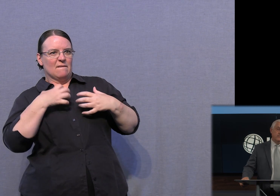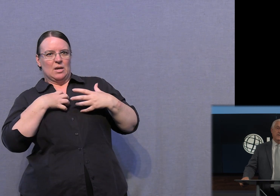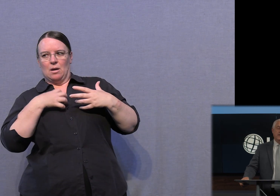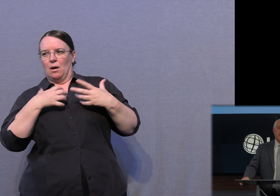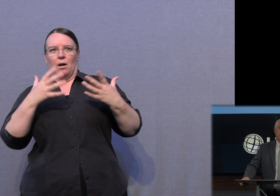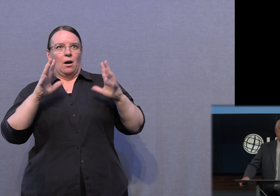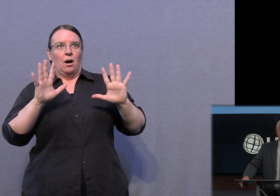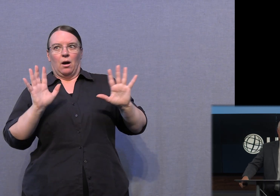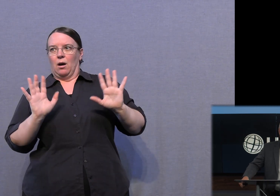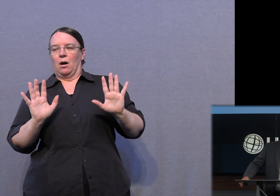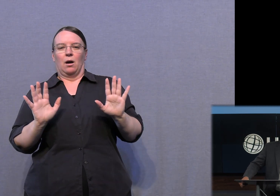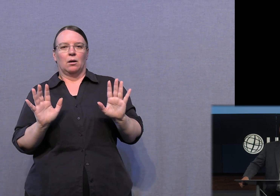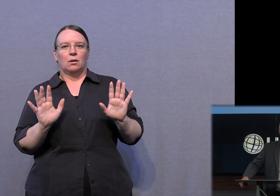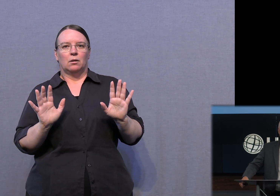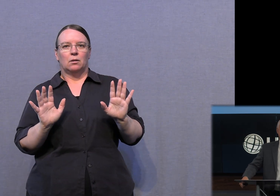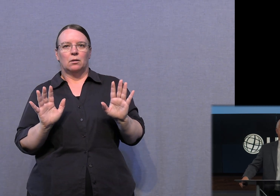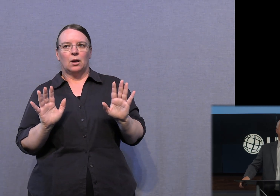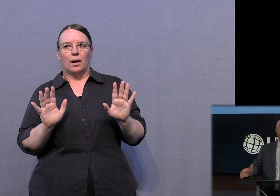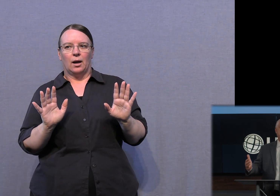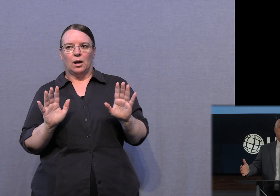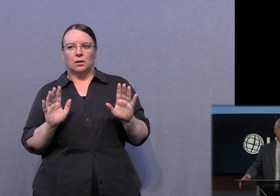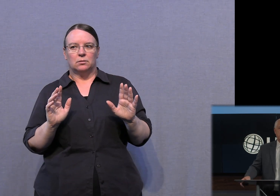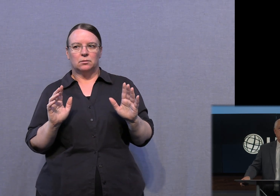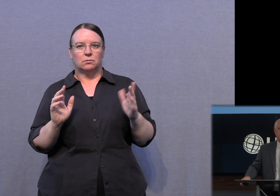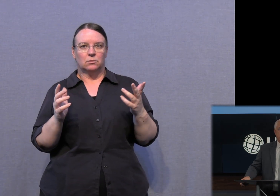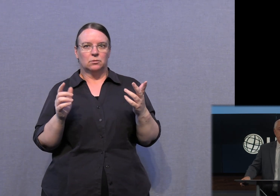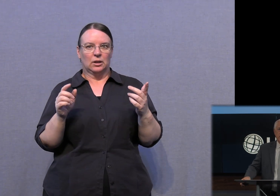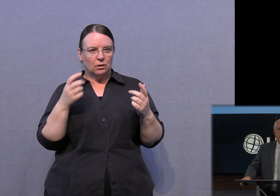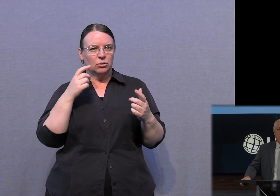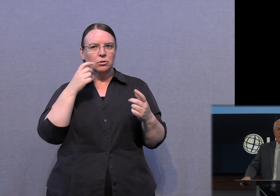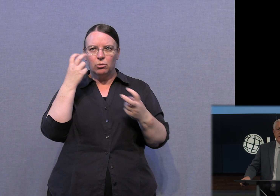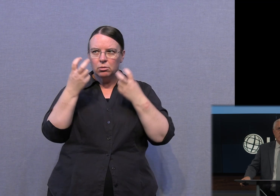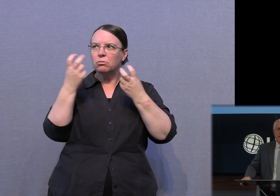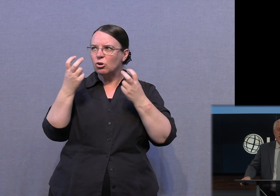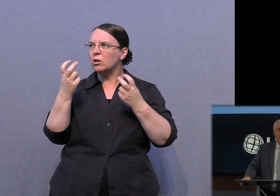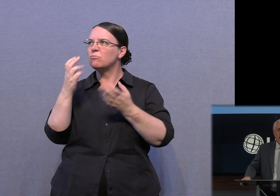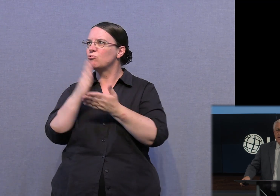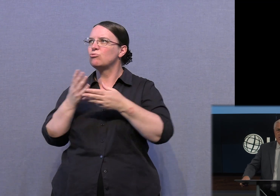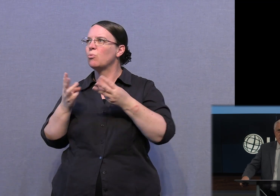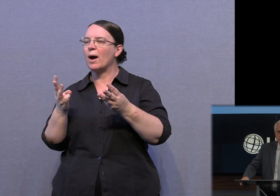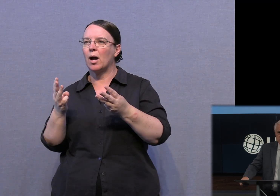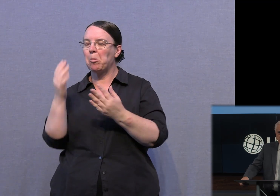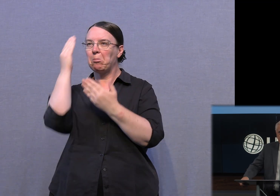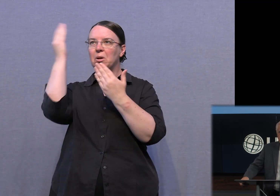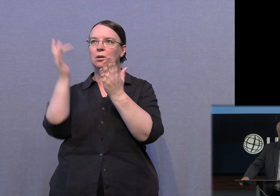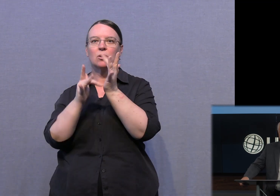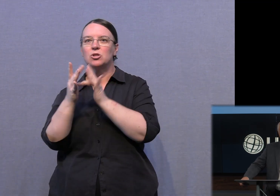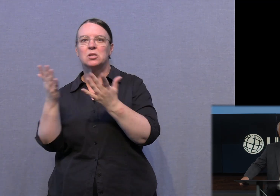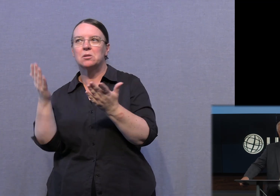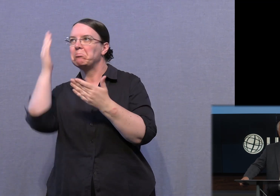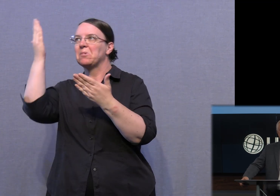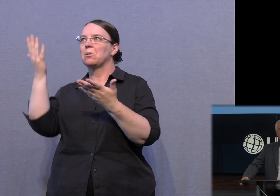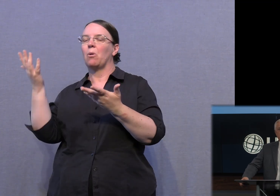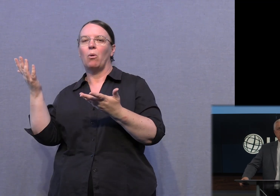And evidently he must have been sincere in his search for truth, even though he didn't really know God, didn't know truth. He